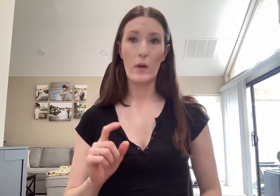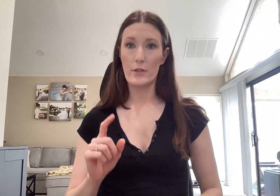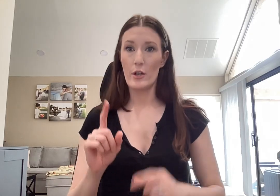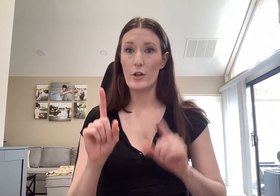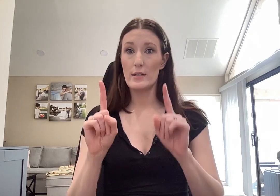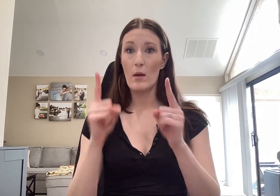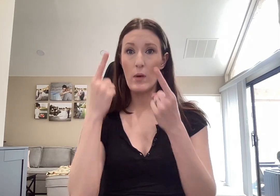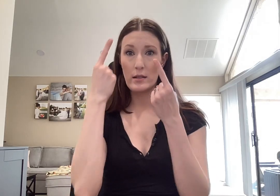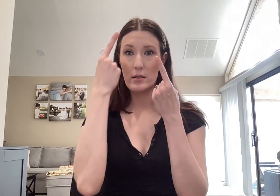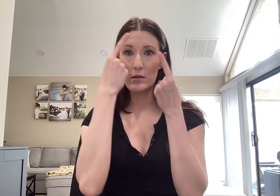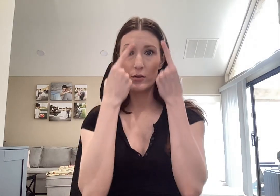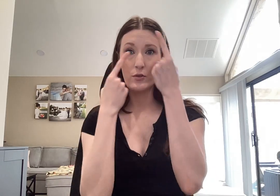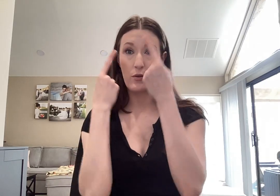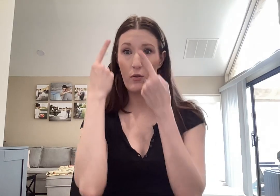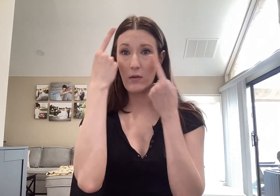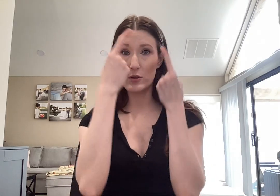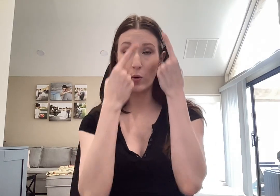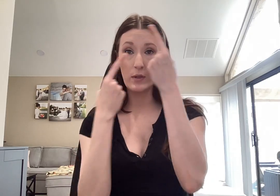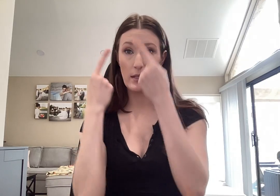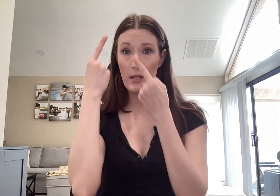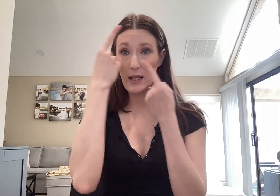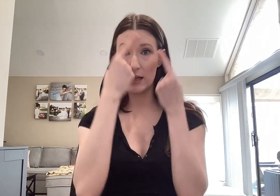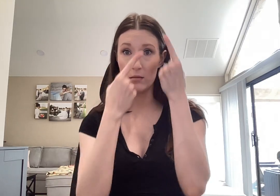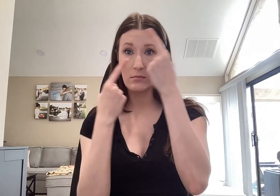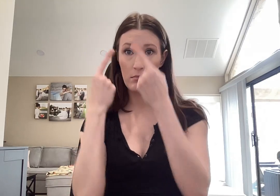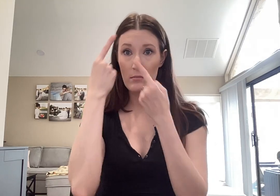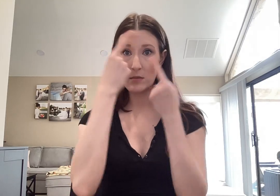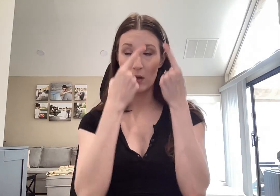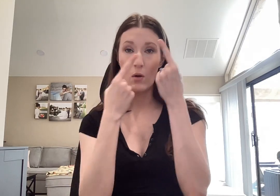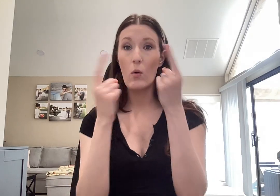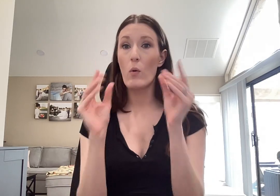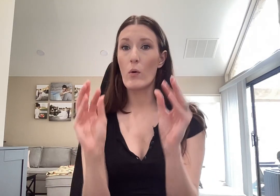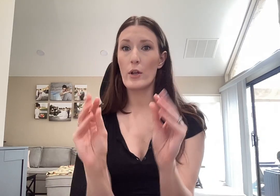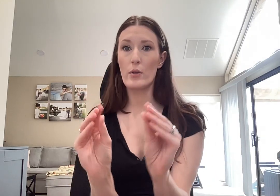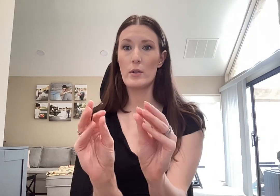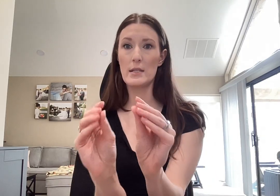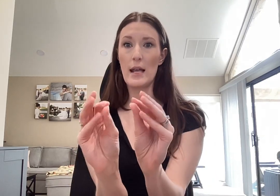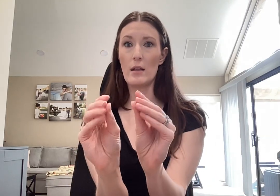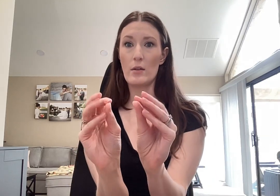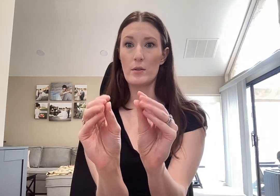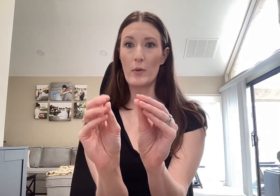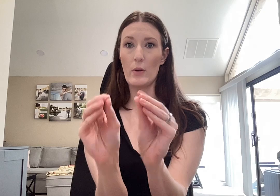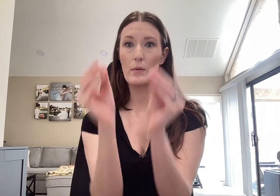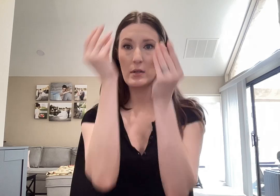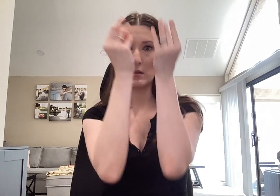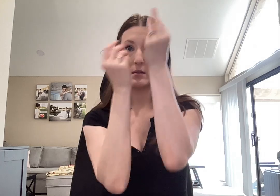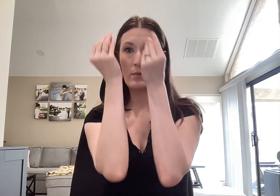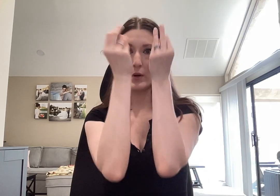Wonder, you're going to take 1's, circle towards in, or you can take little sprinkles. Wonder.